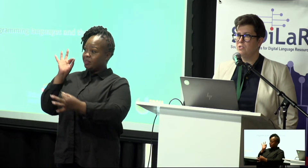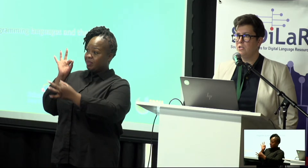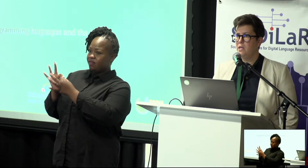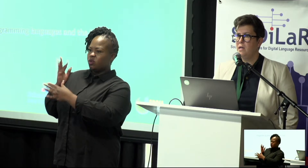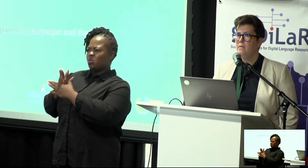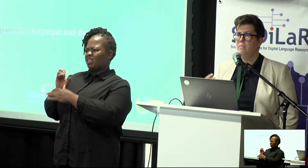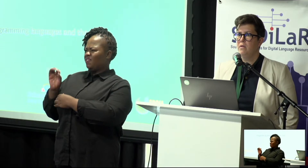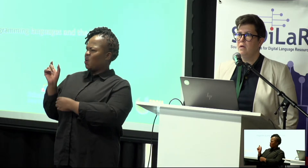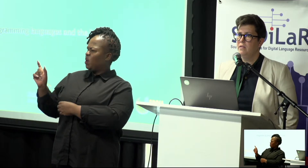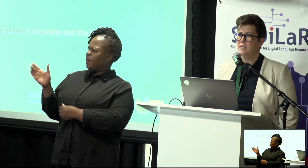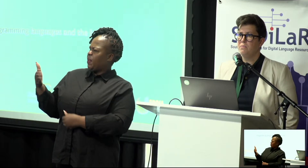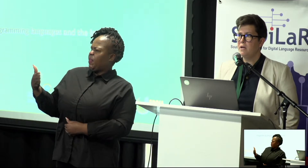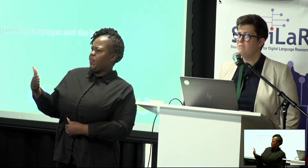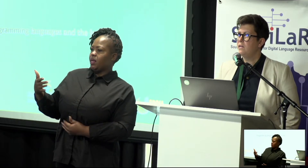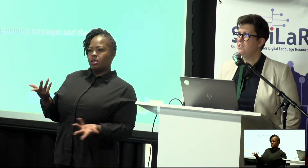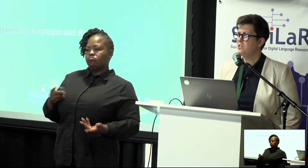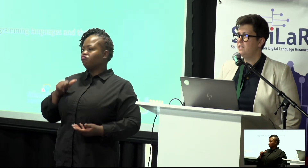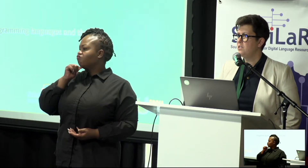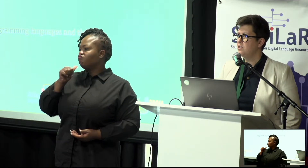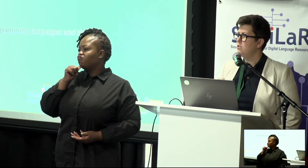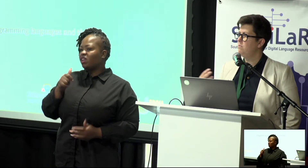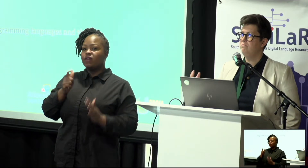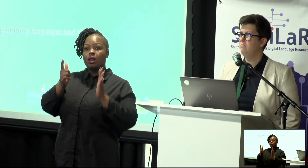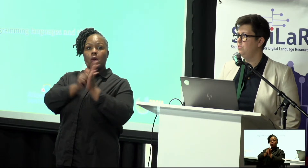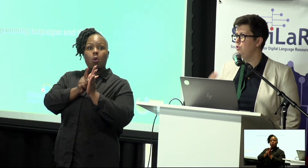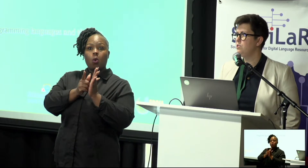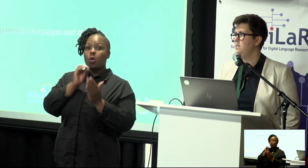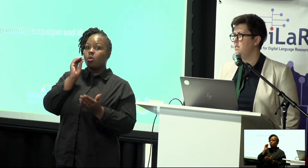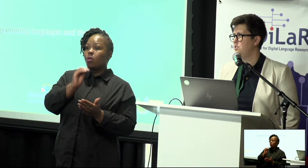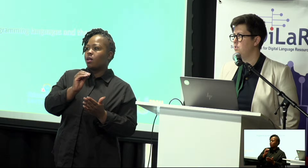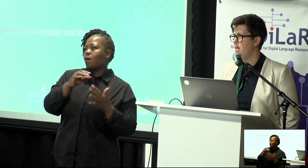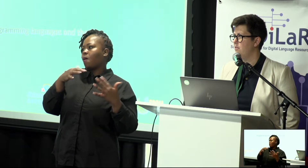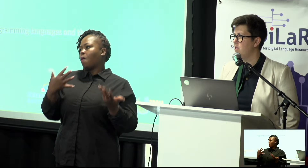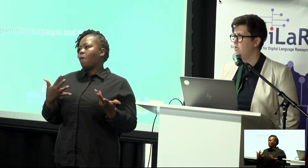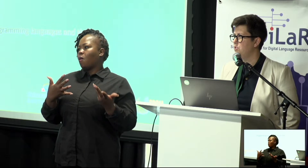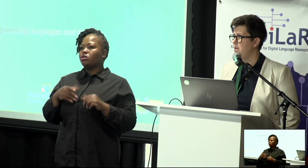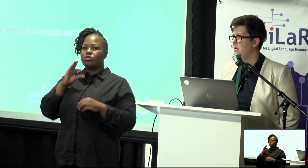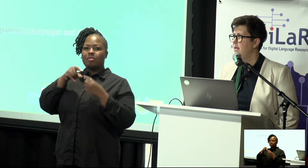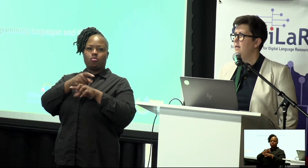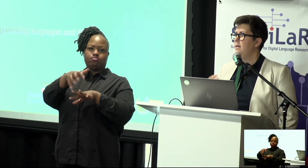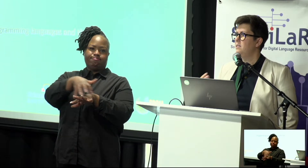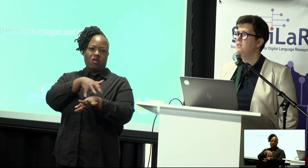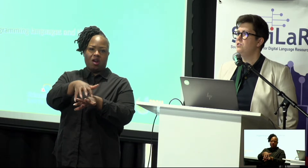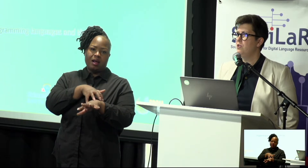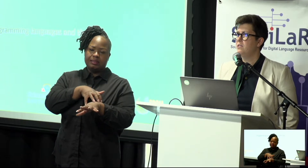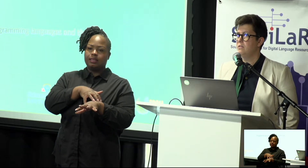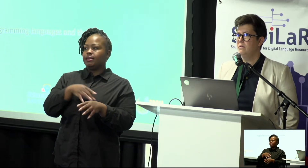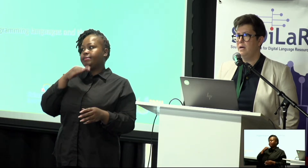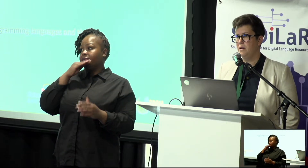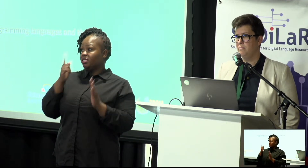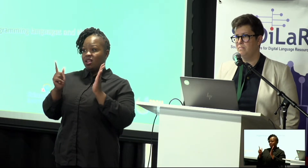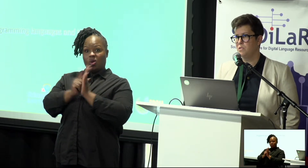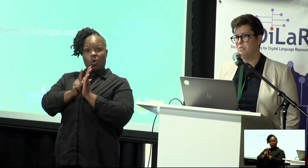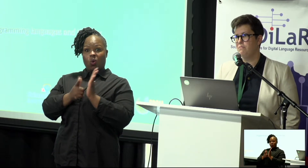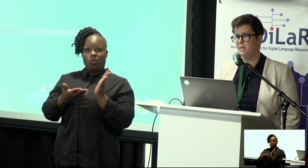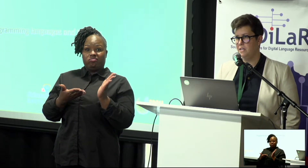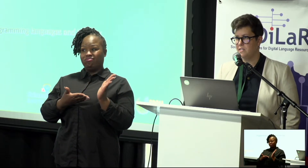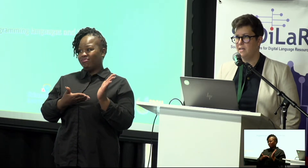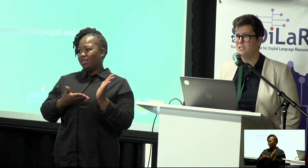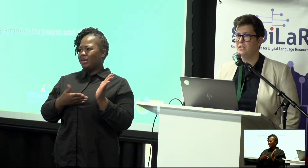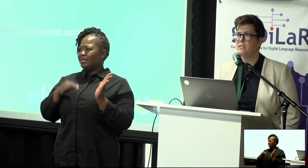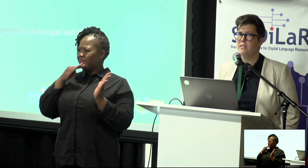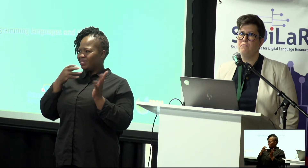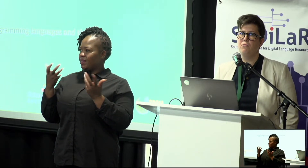if the word's not there, doesn't matter if that legislation loosely touches on agriculture, it is not